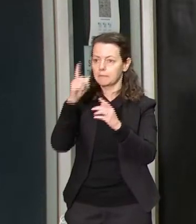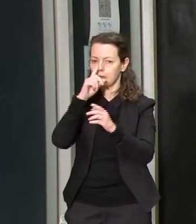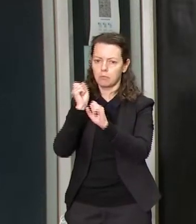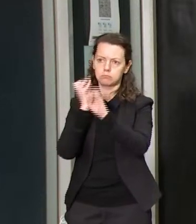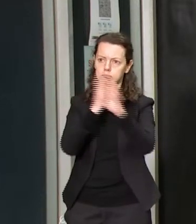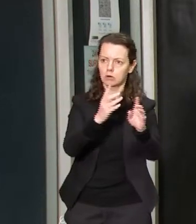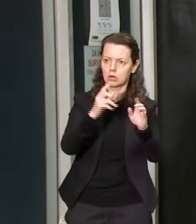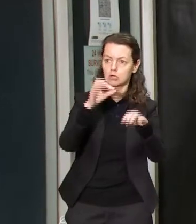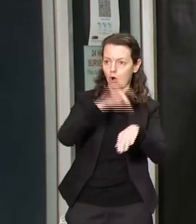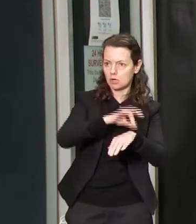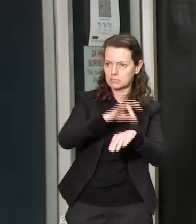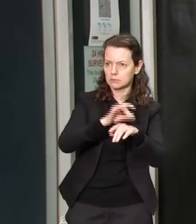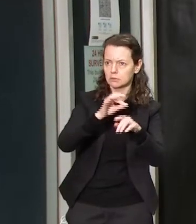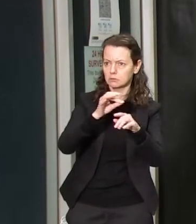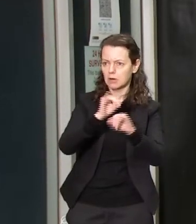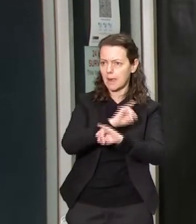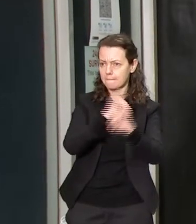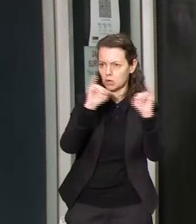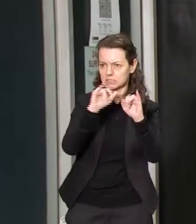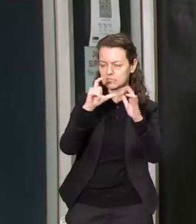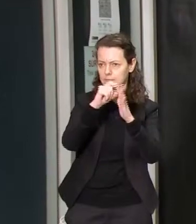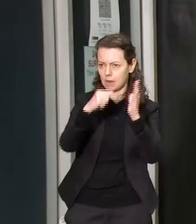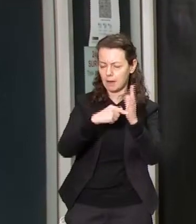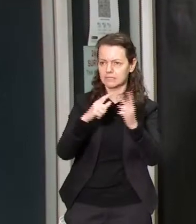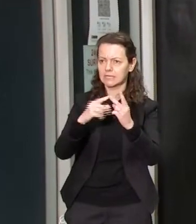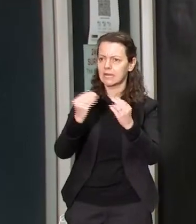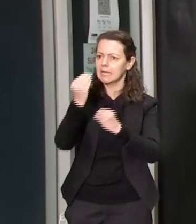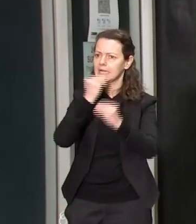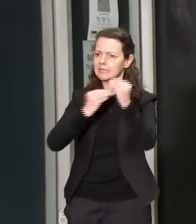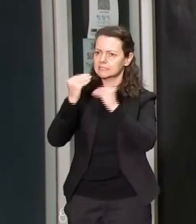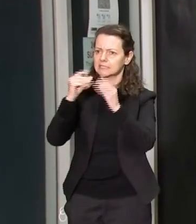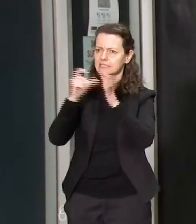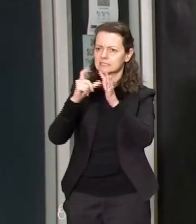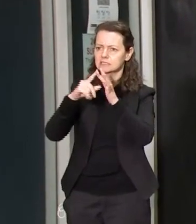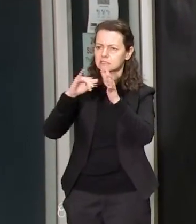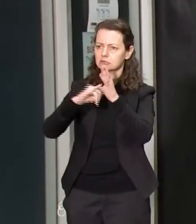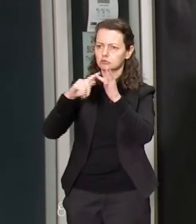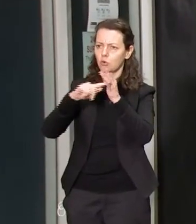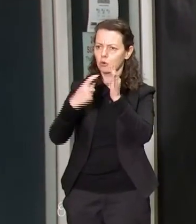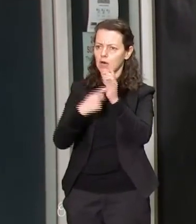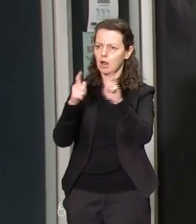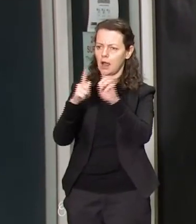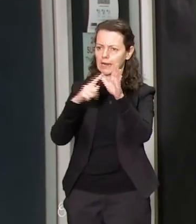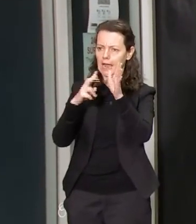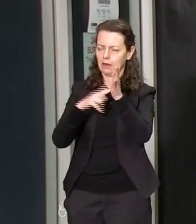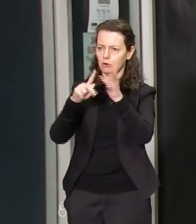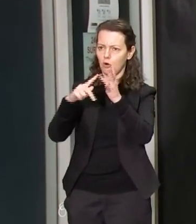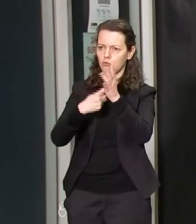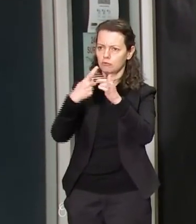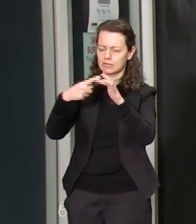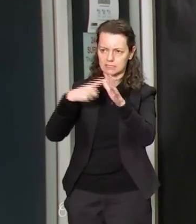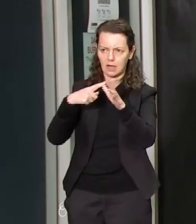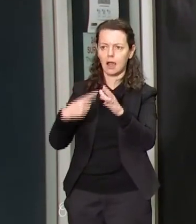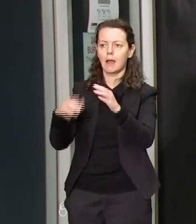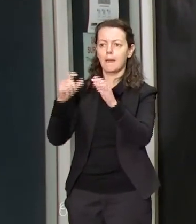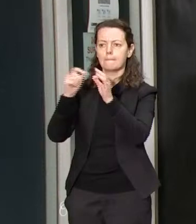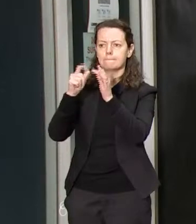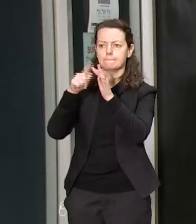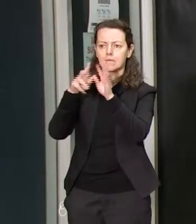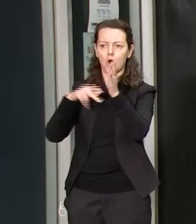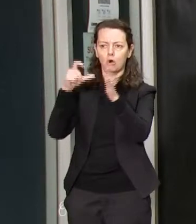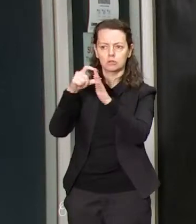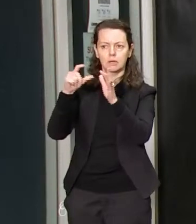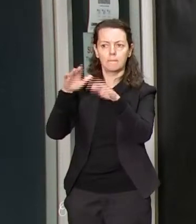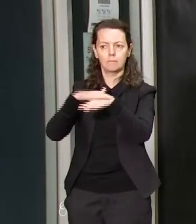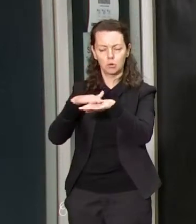presentations, eating disorders, calls to helplines, a number of those. Engagement with Beyond Blue, Lifeline.